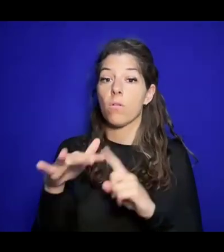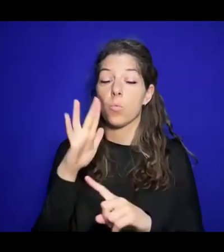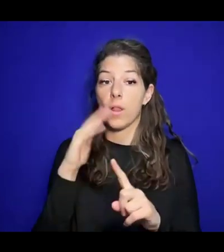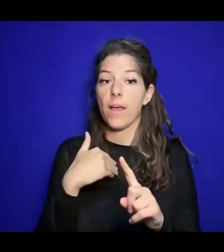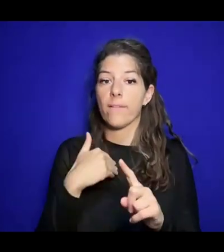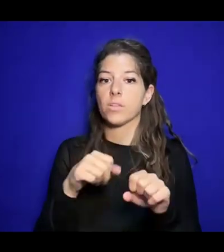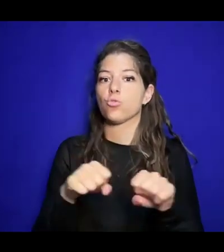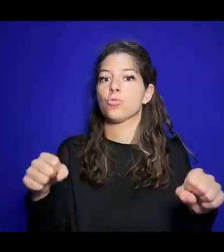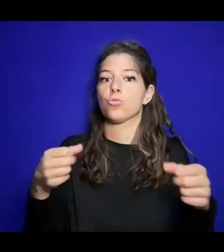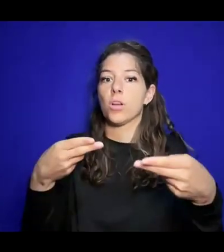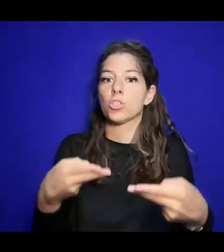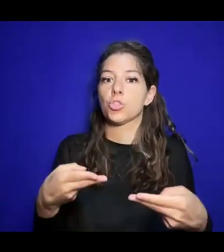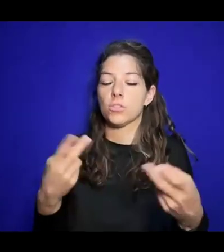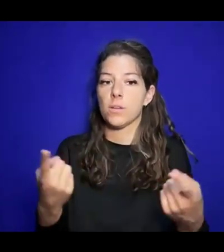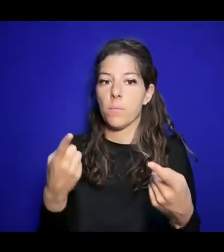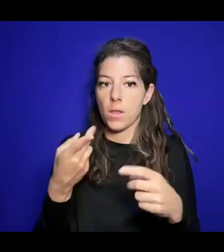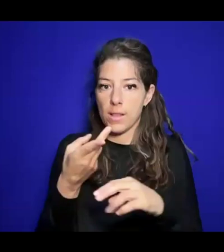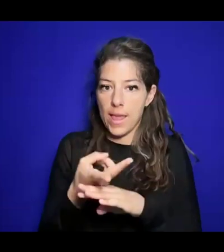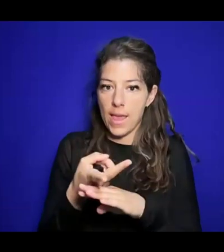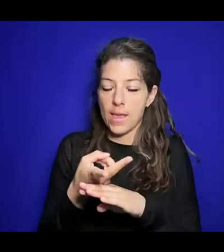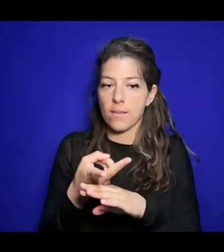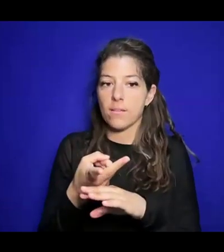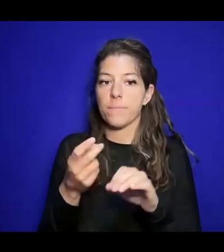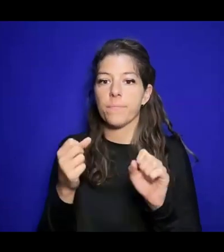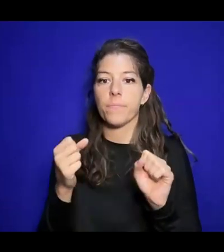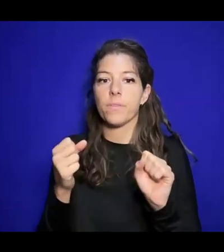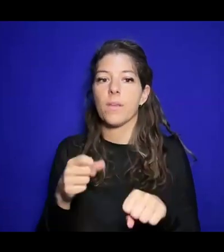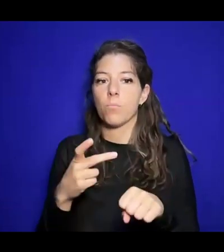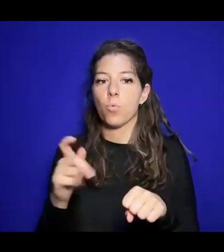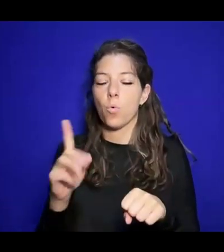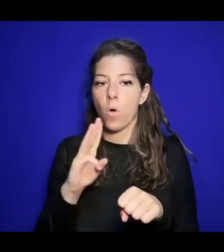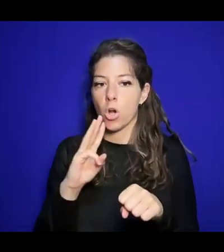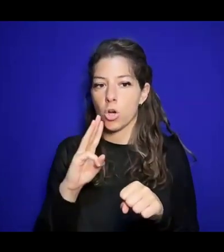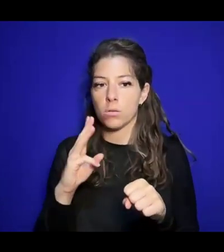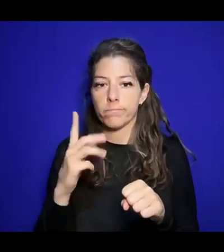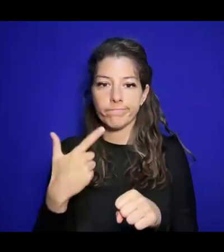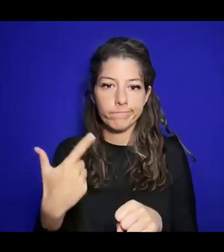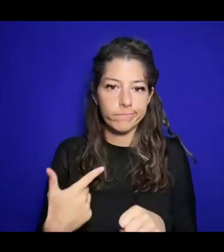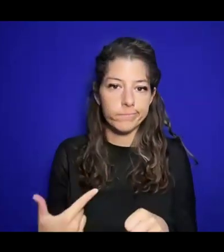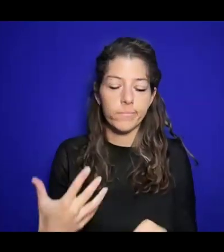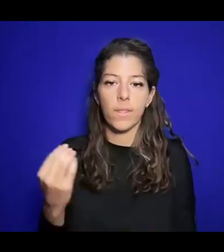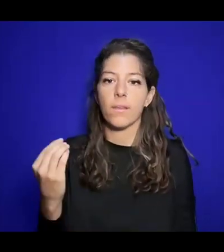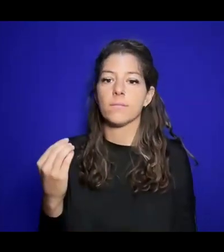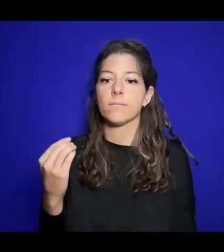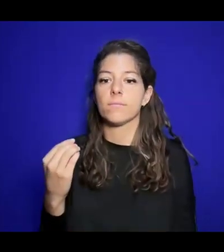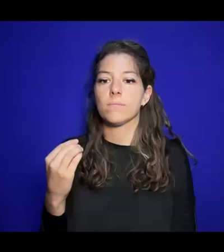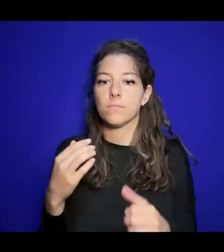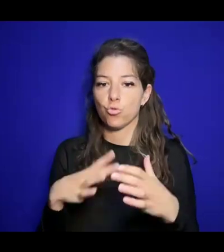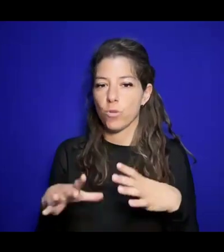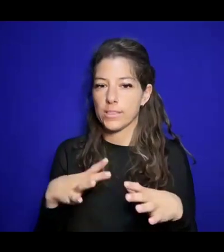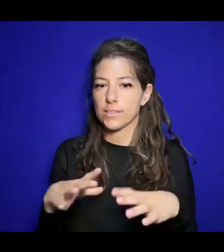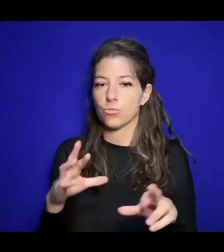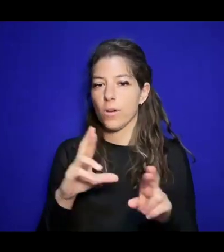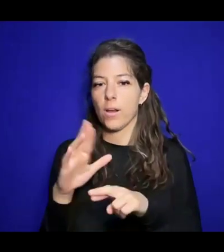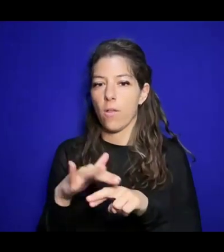stretcher where they have somebody lay on the stretcher where they can, get the pool water off of you and get you dressed on that